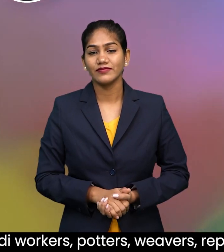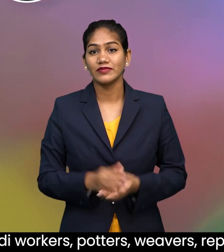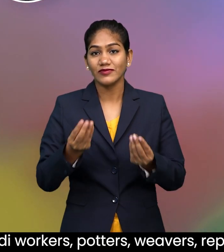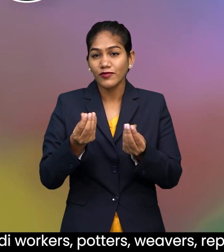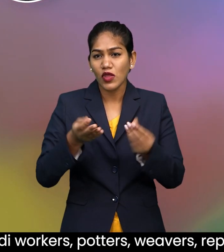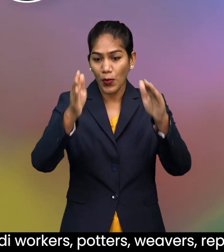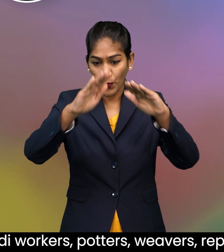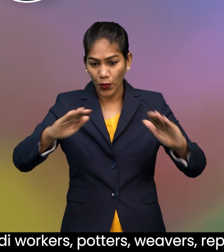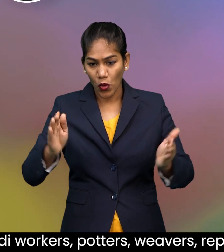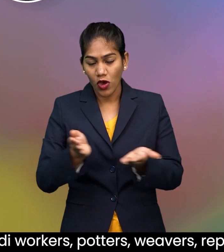potters,